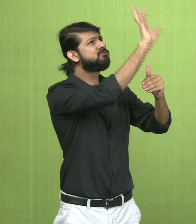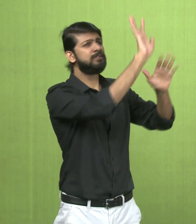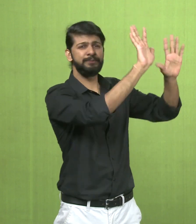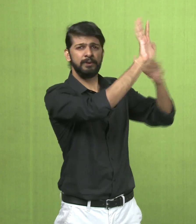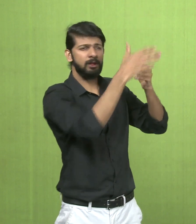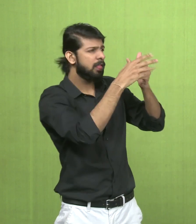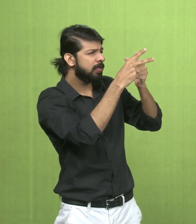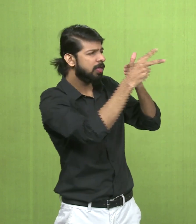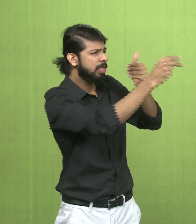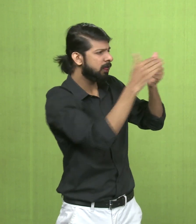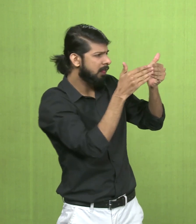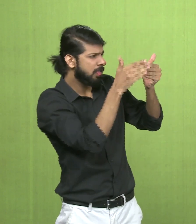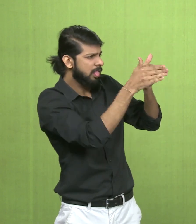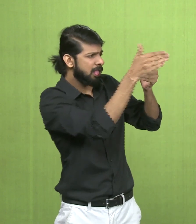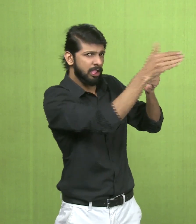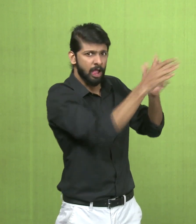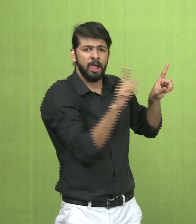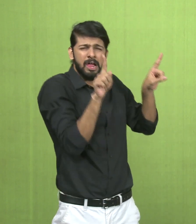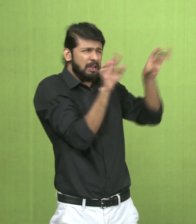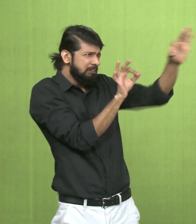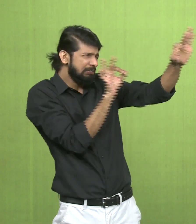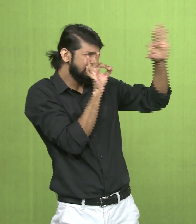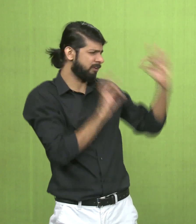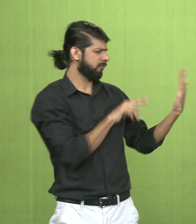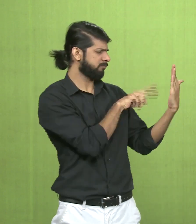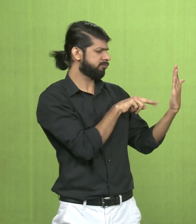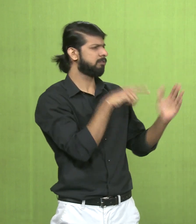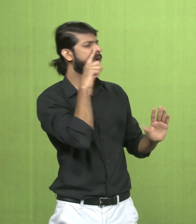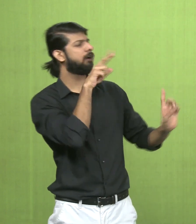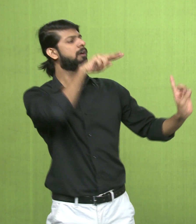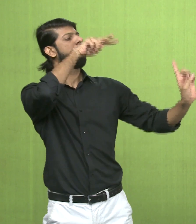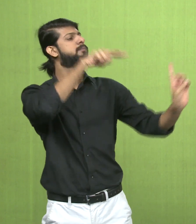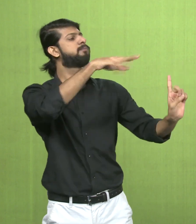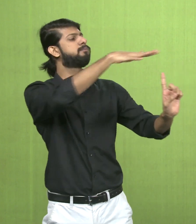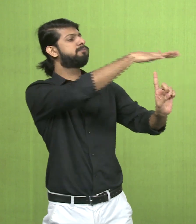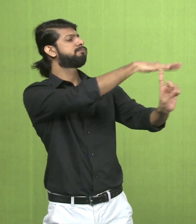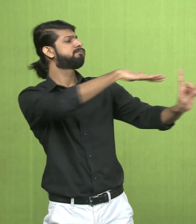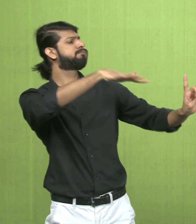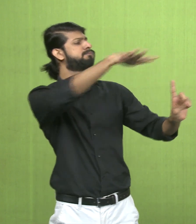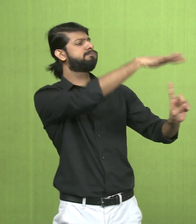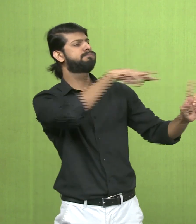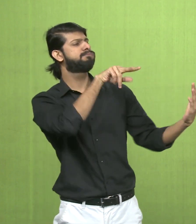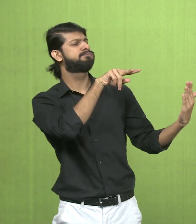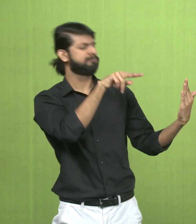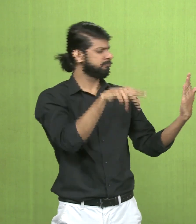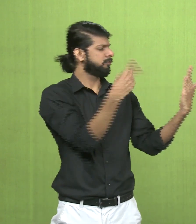besides which you see the cottage, behind which are the woods, and then in the background there is a light